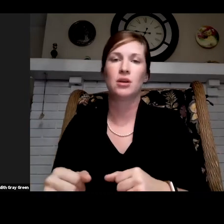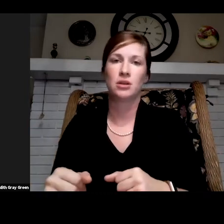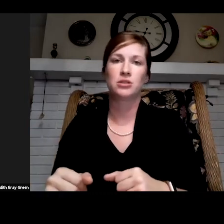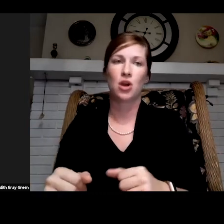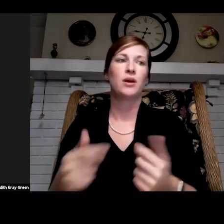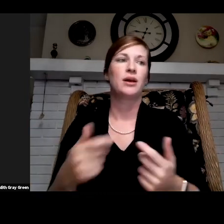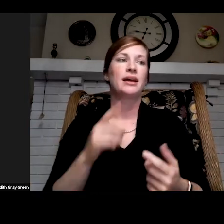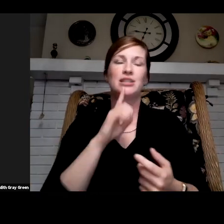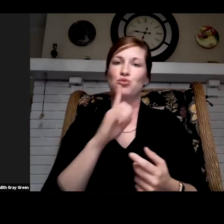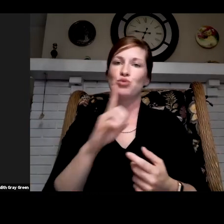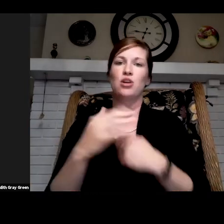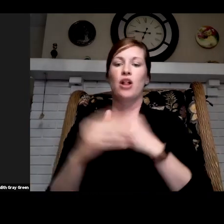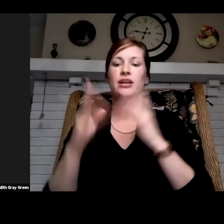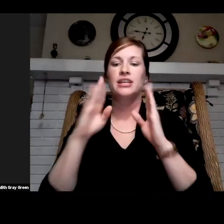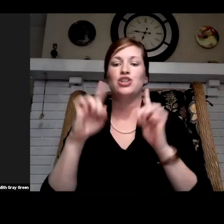today.